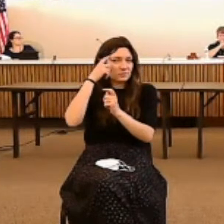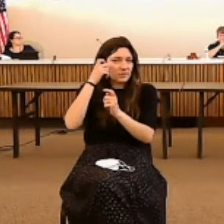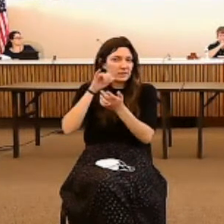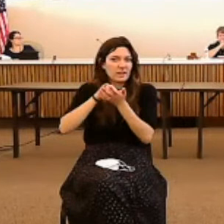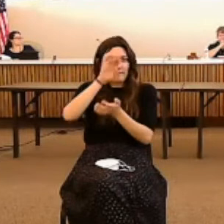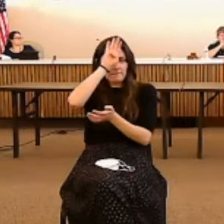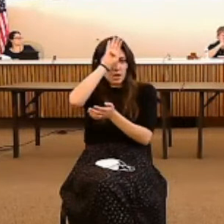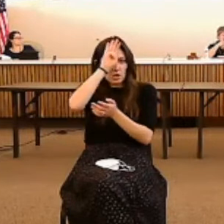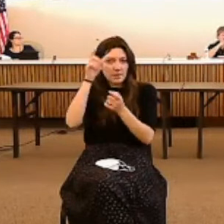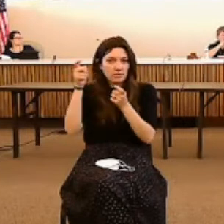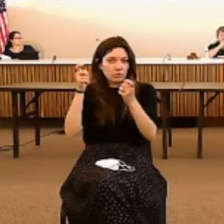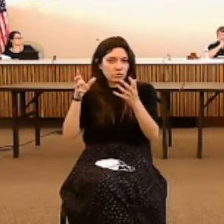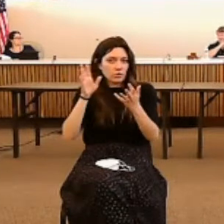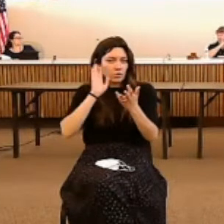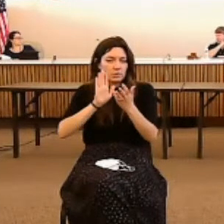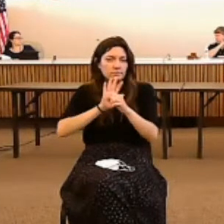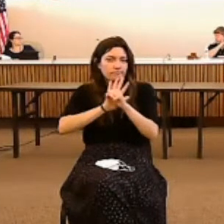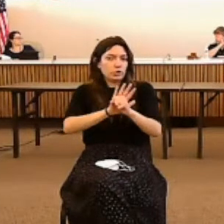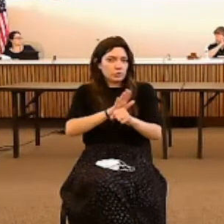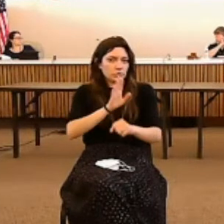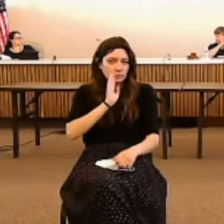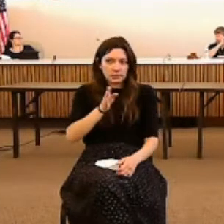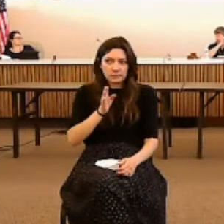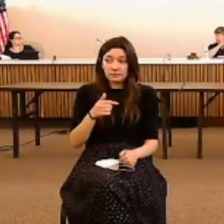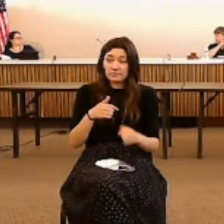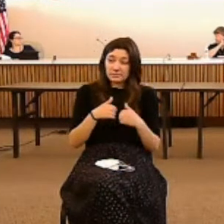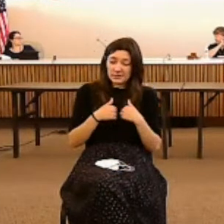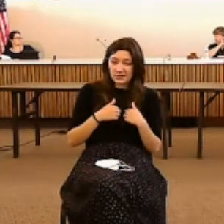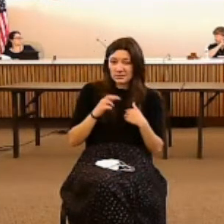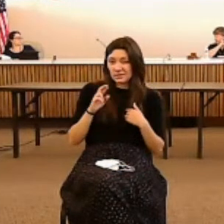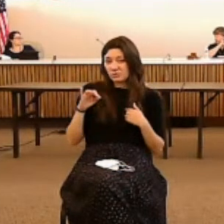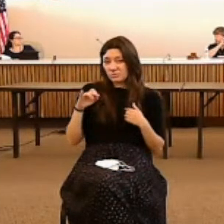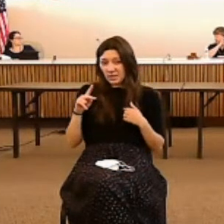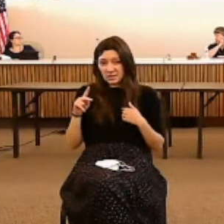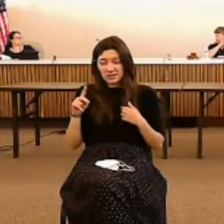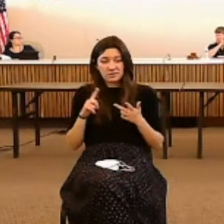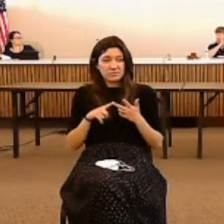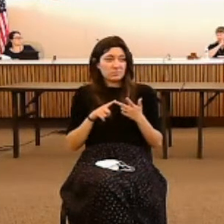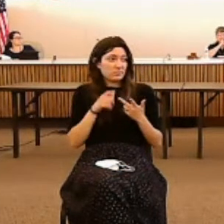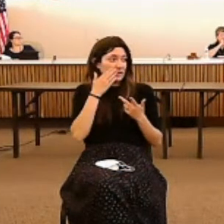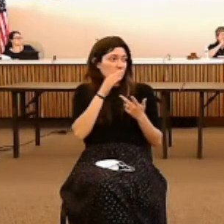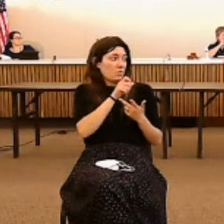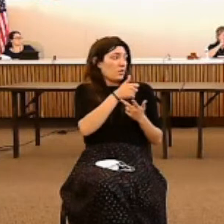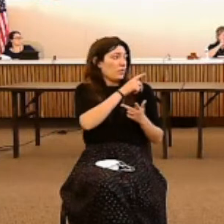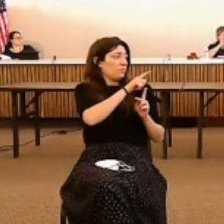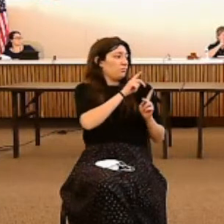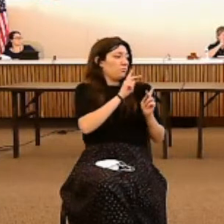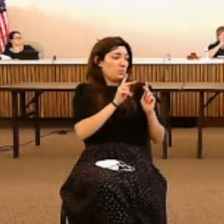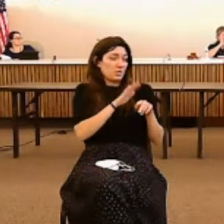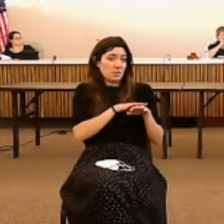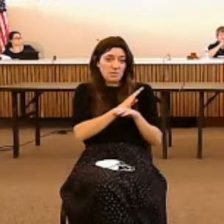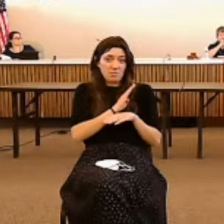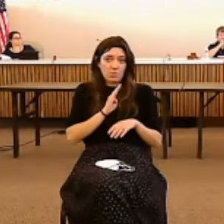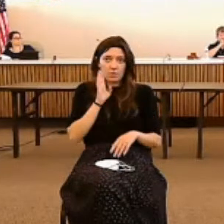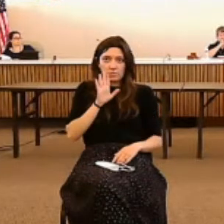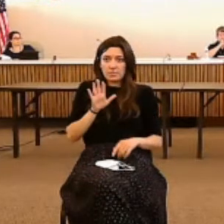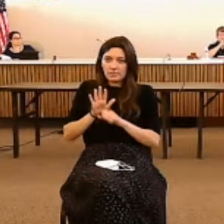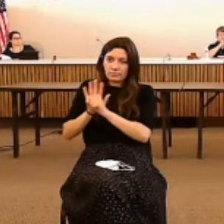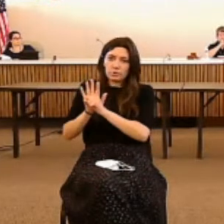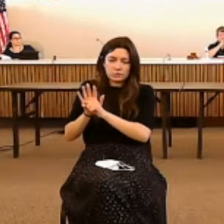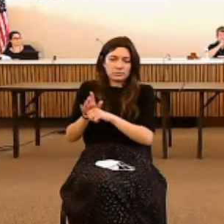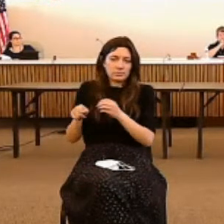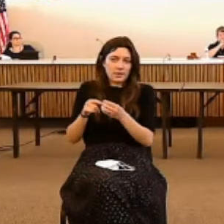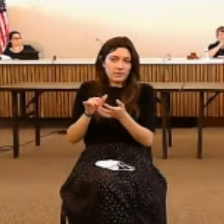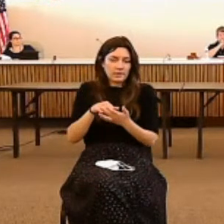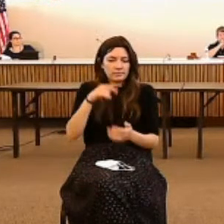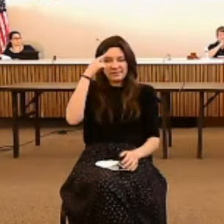This, Rick and I don't know if there's others who also agree on the board, will be pushing back as well, because I just think